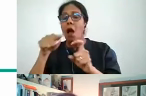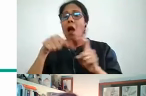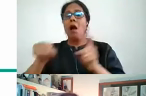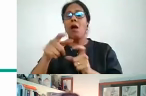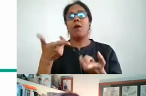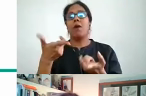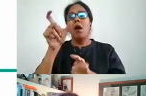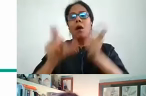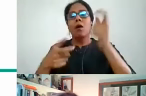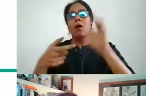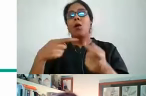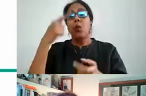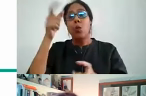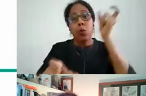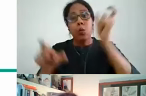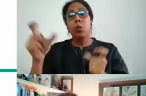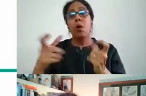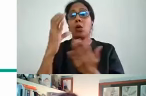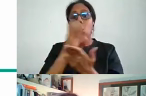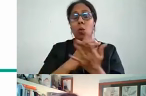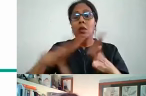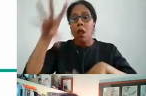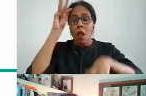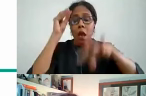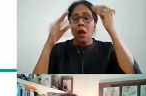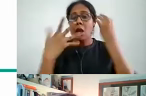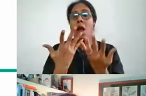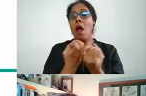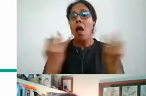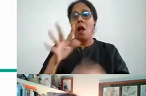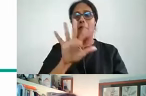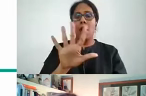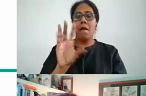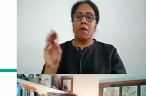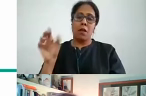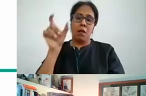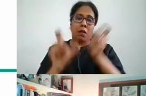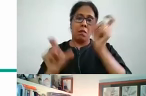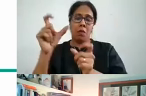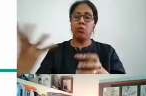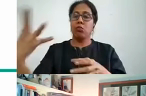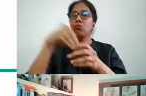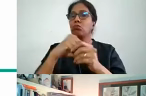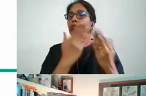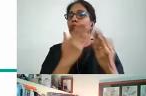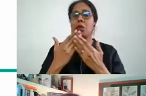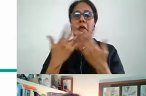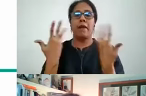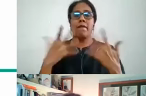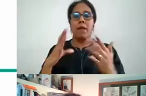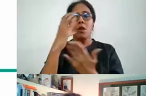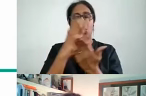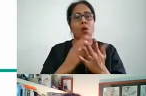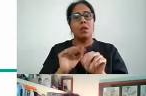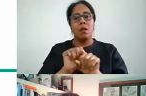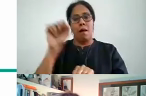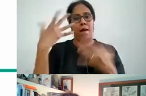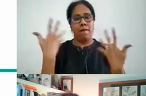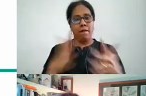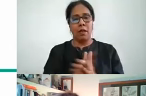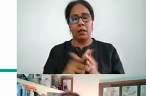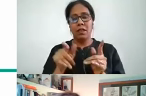far, over 500 people have been trained. So, you know, again, the prior slide by Professor Karandakar talked